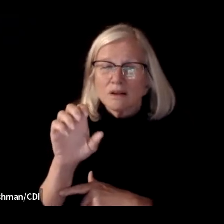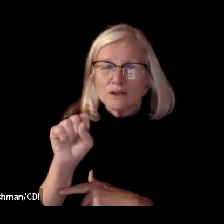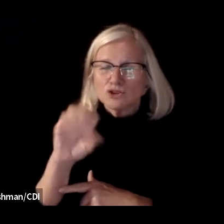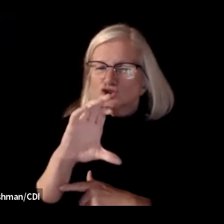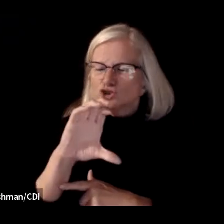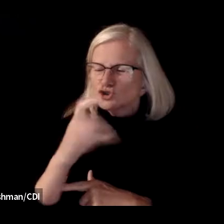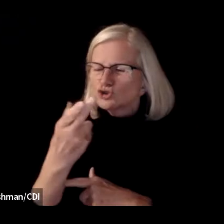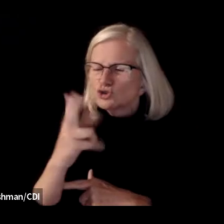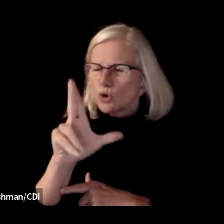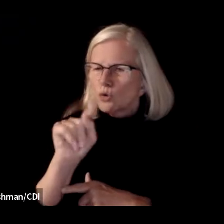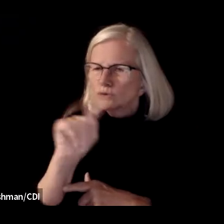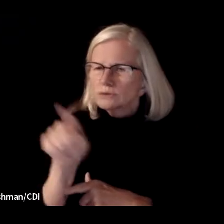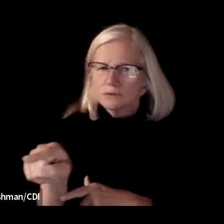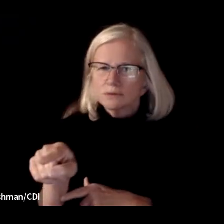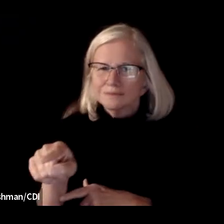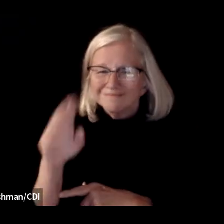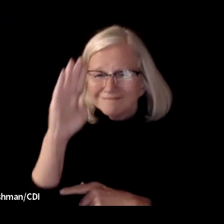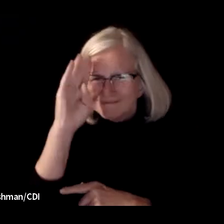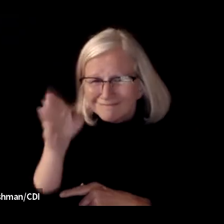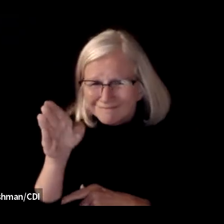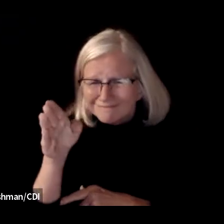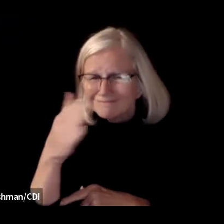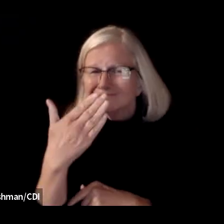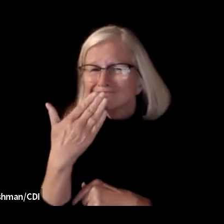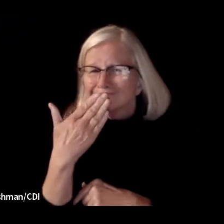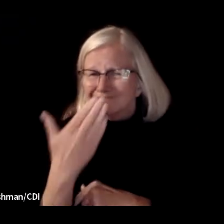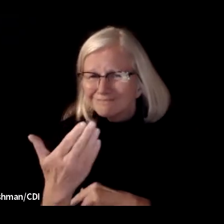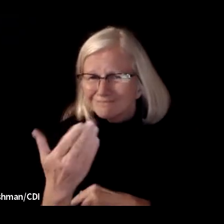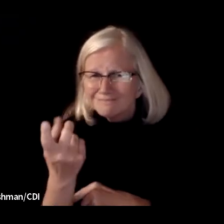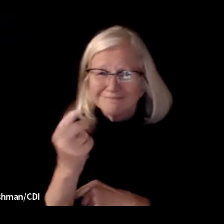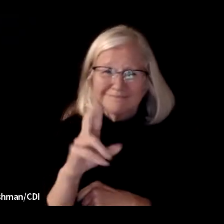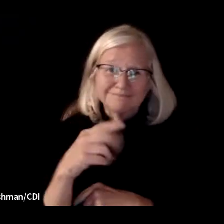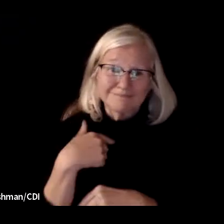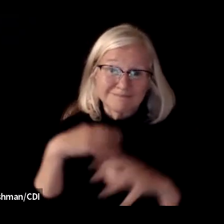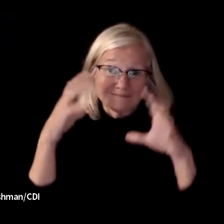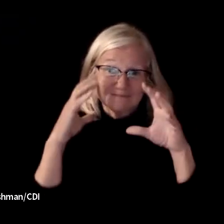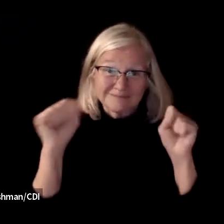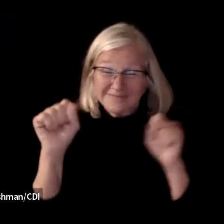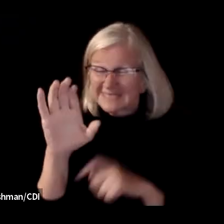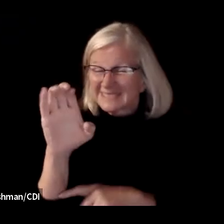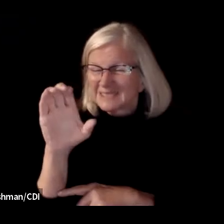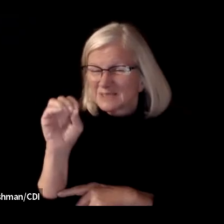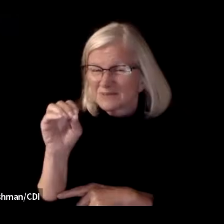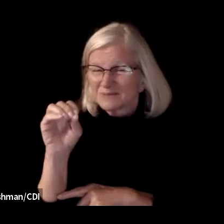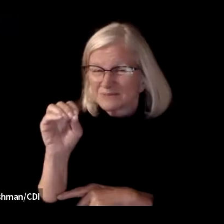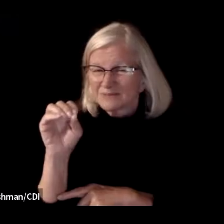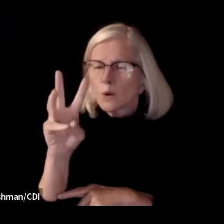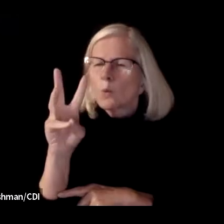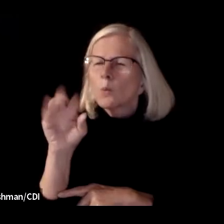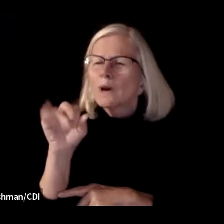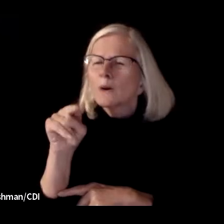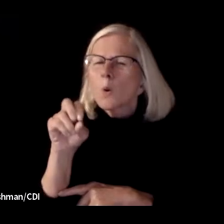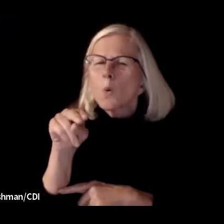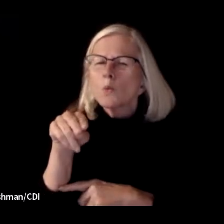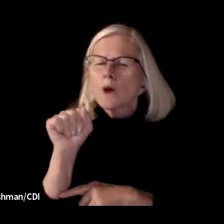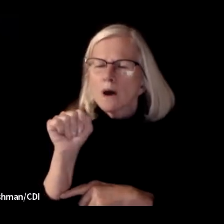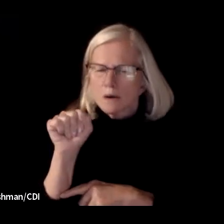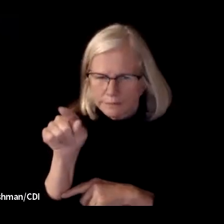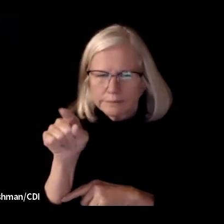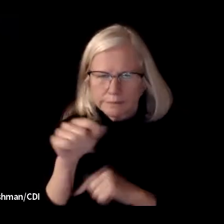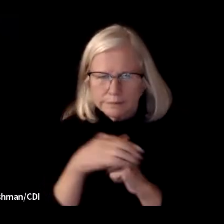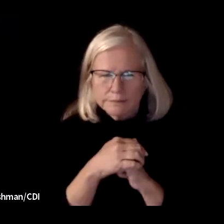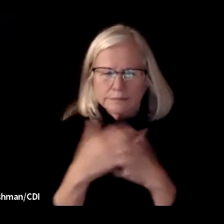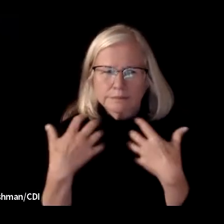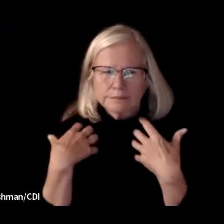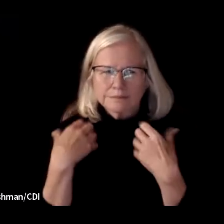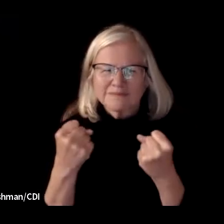I'm Rochelle Schultz, and I serve as the President and CEO of Winona Health, located in Southeast Minnesota. We have more than 1,000